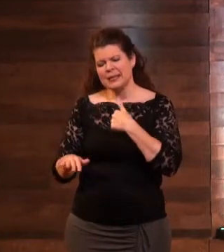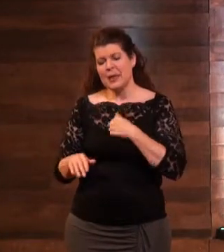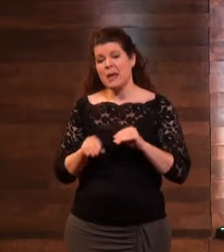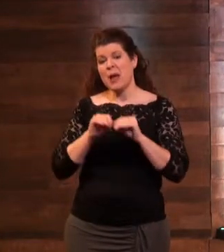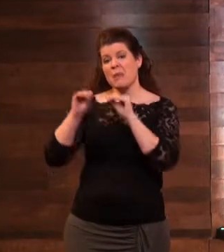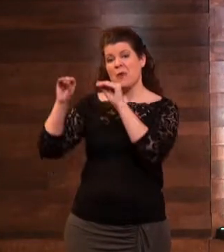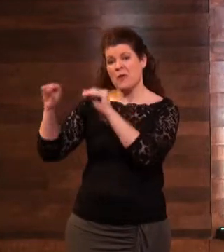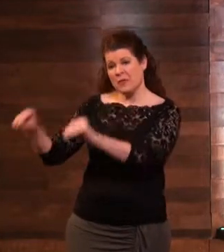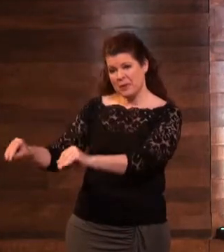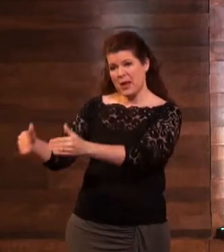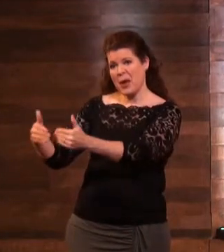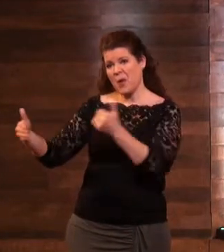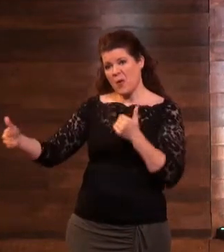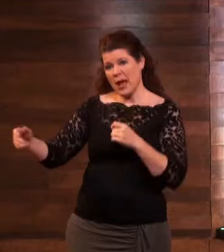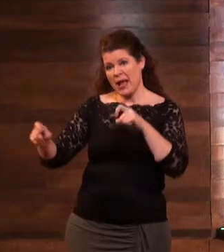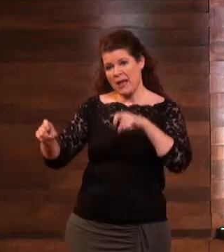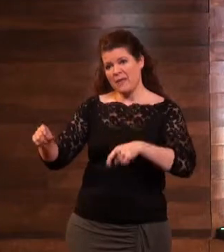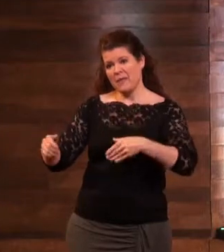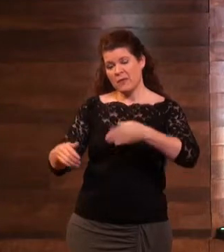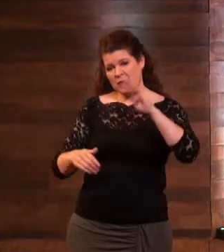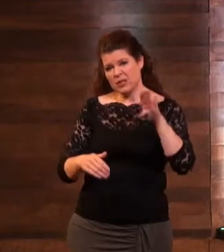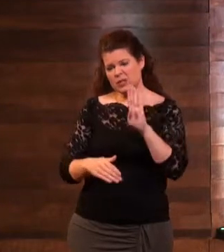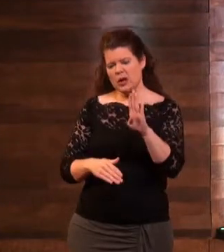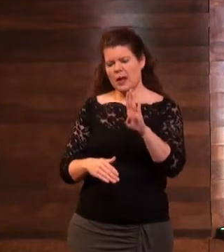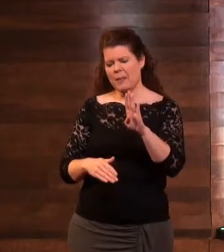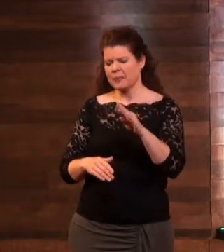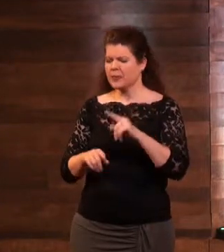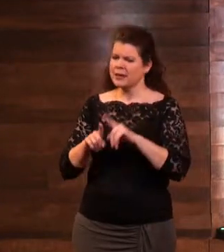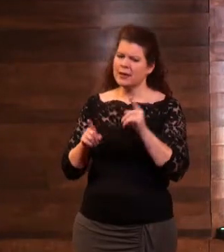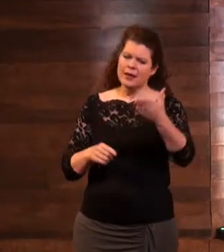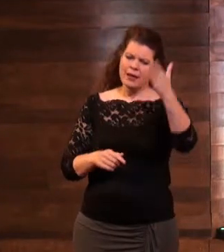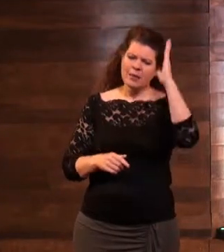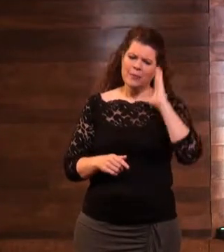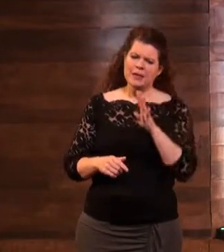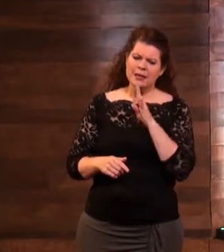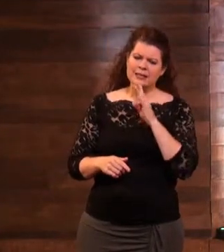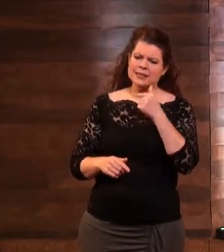here. But God says, I can bless you now.